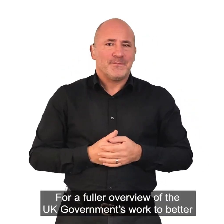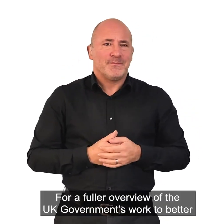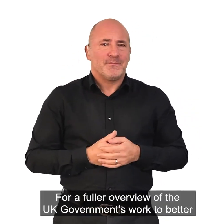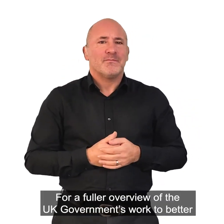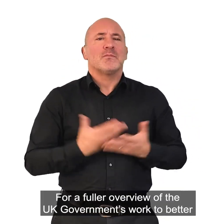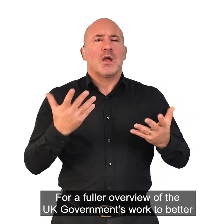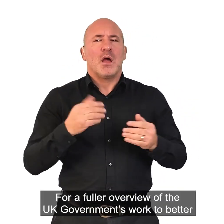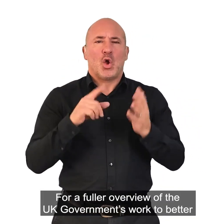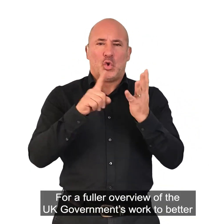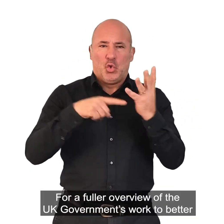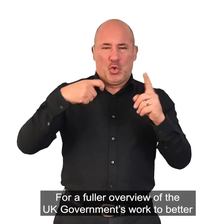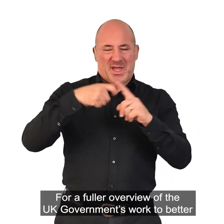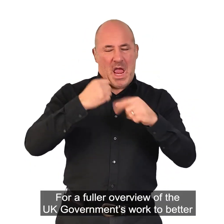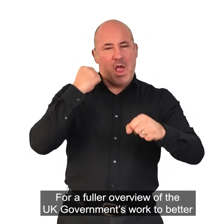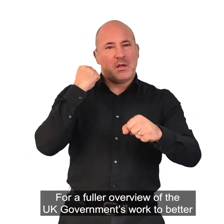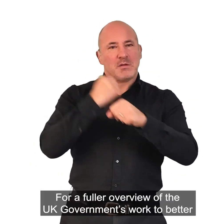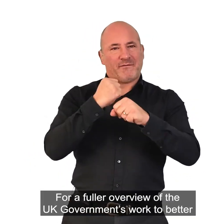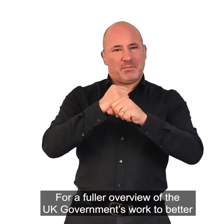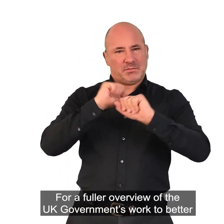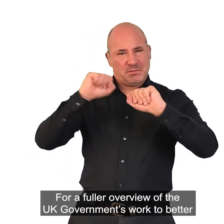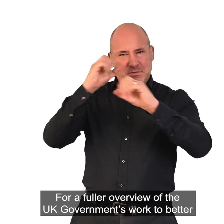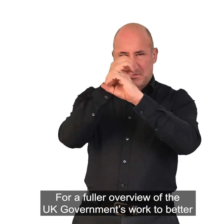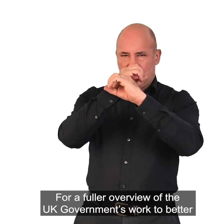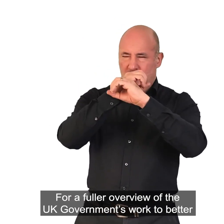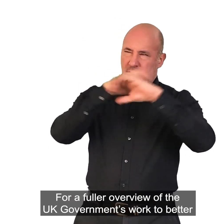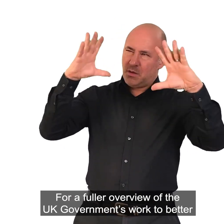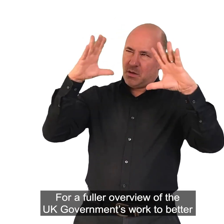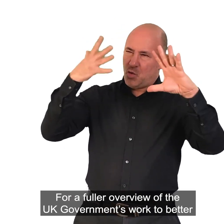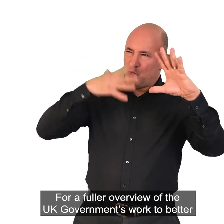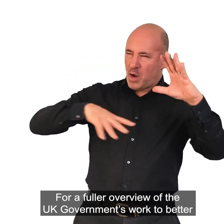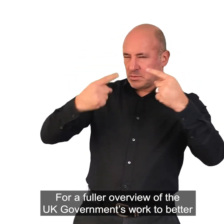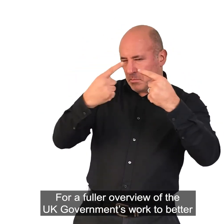work. For a fuller overview of the UK government's work to better